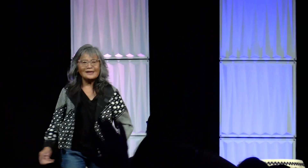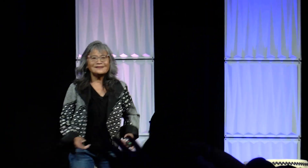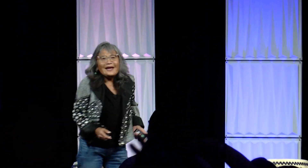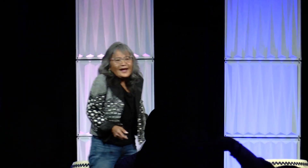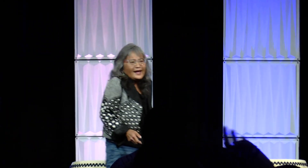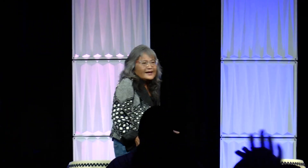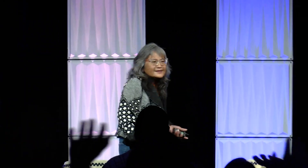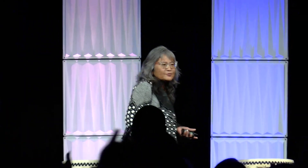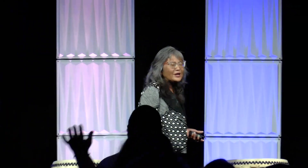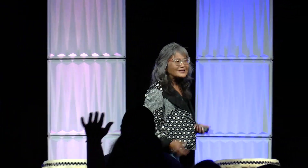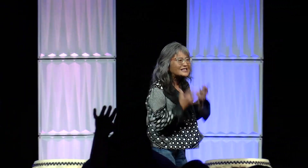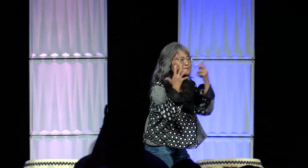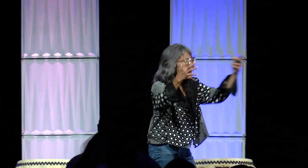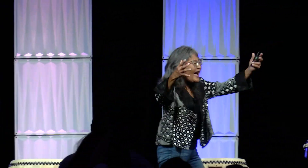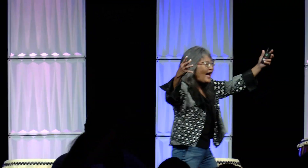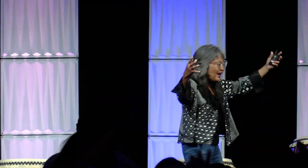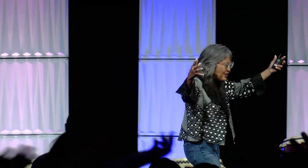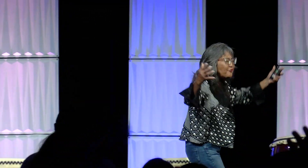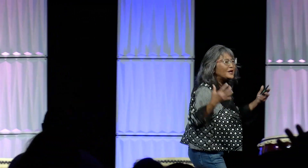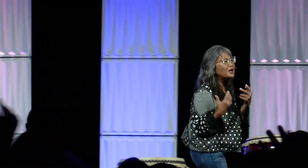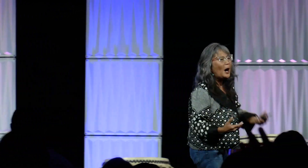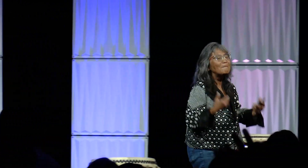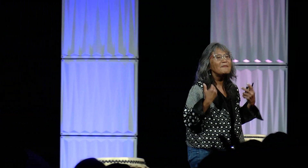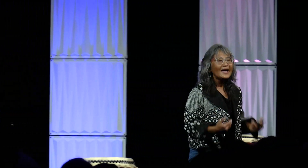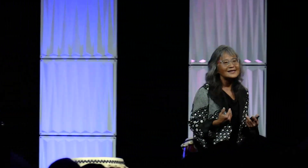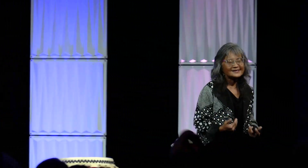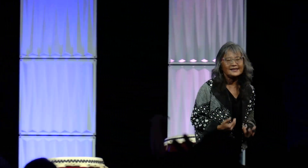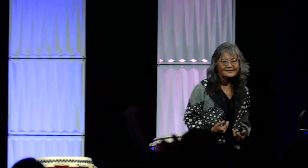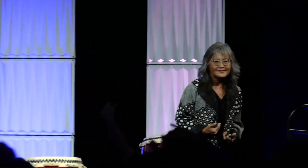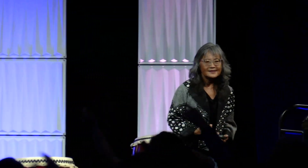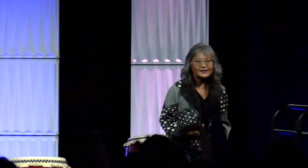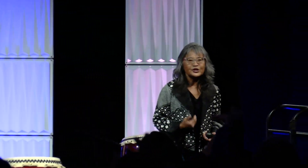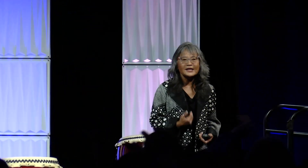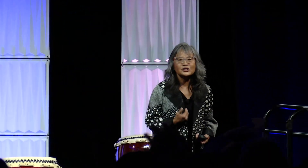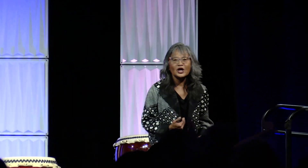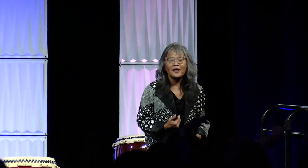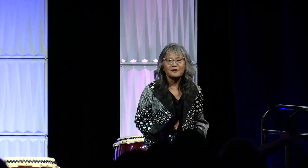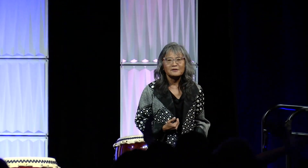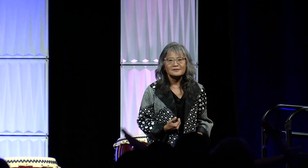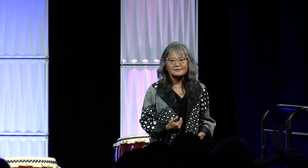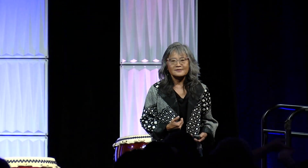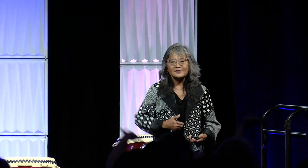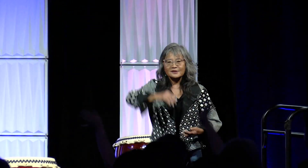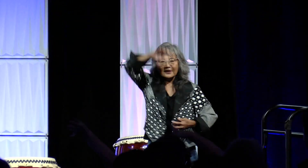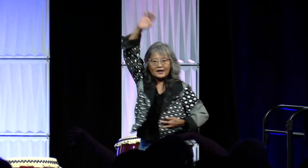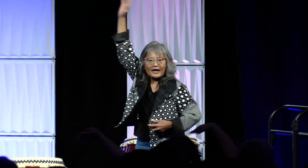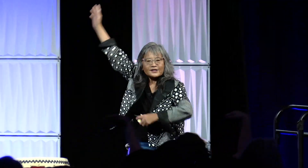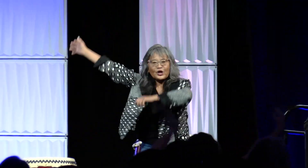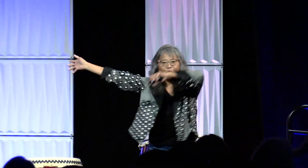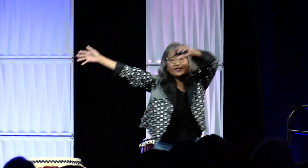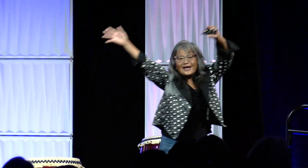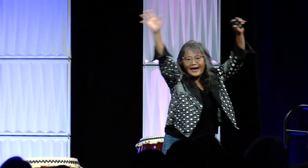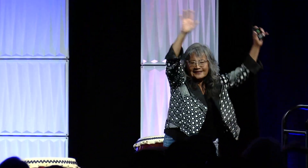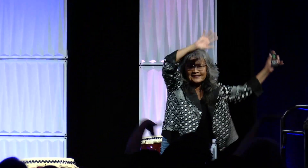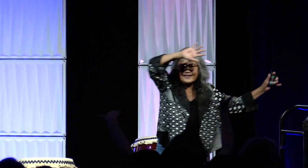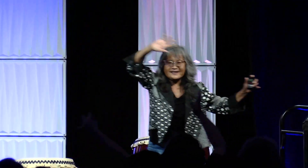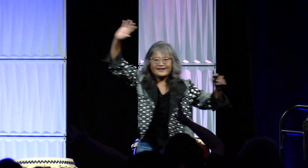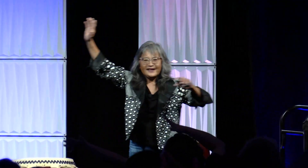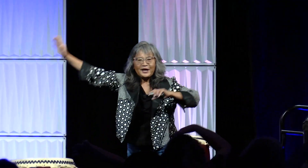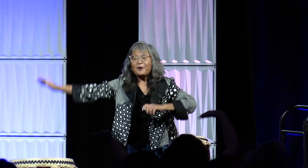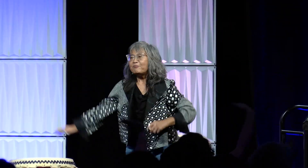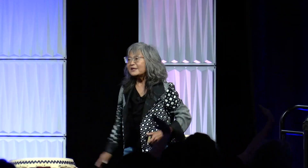we can dance, we can smile. We are medicine to each other. So